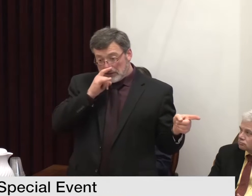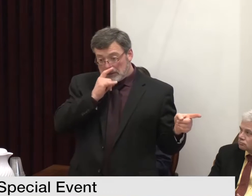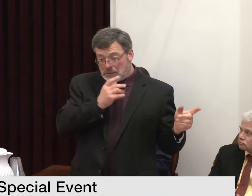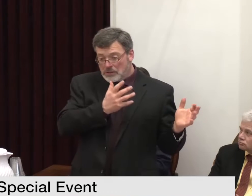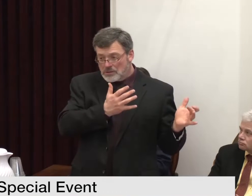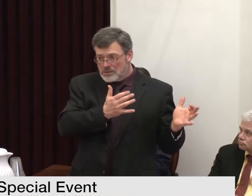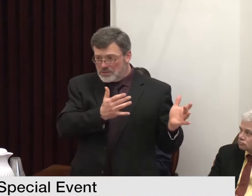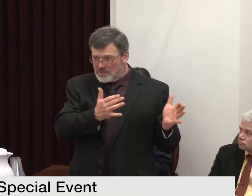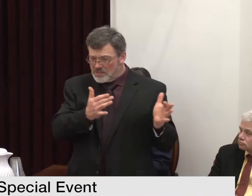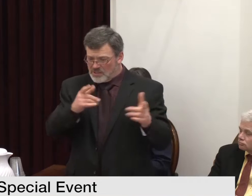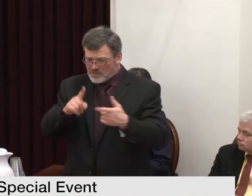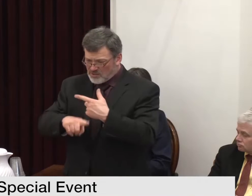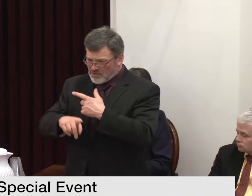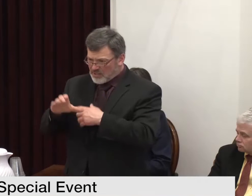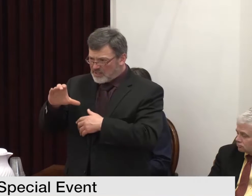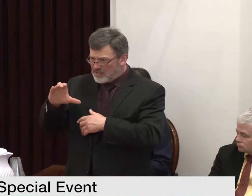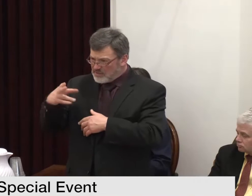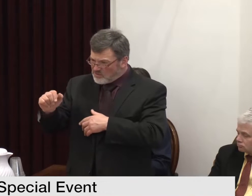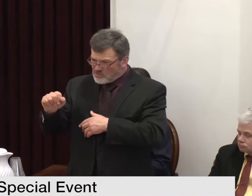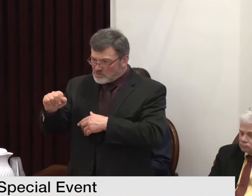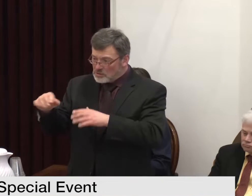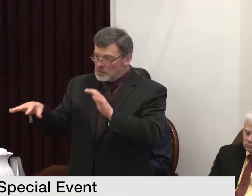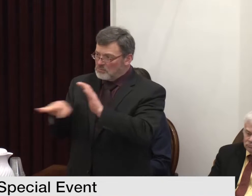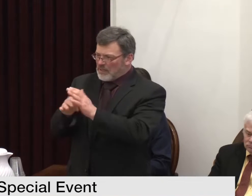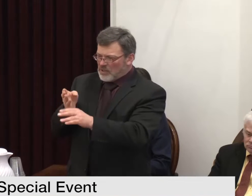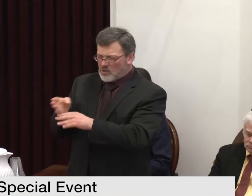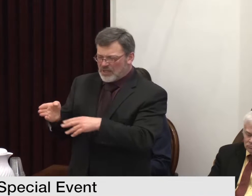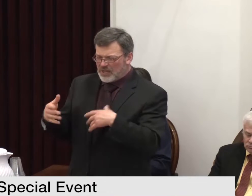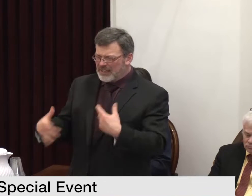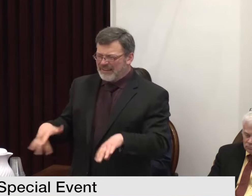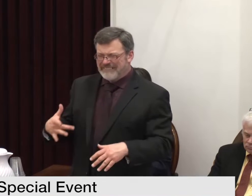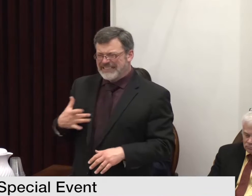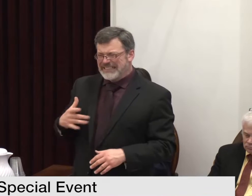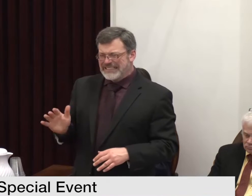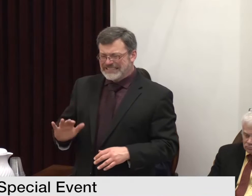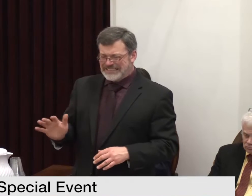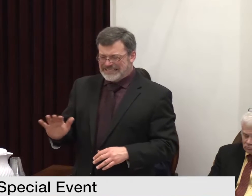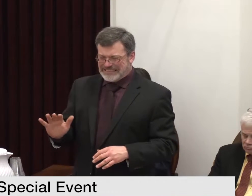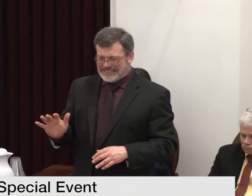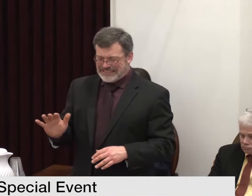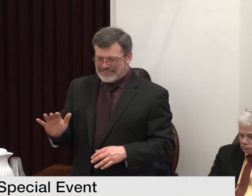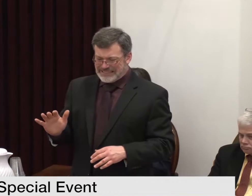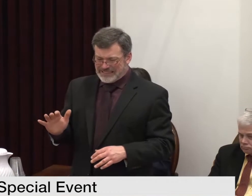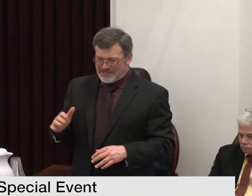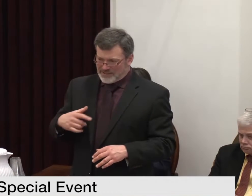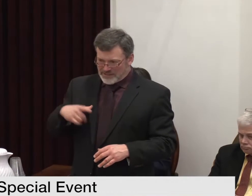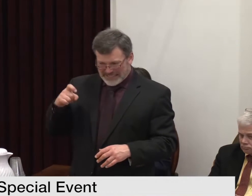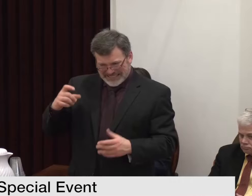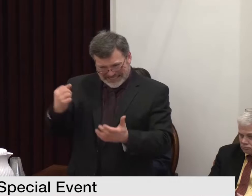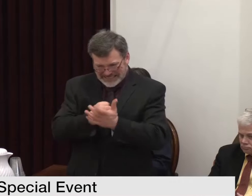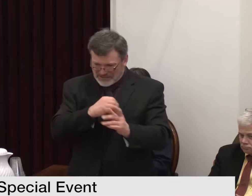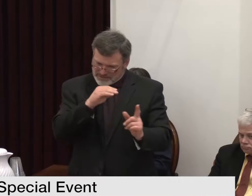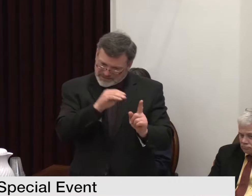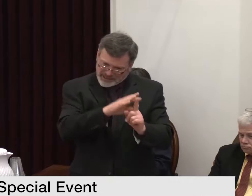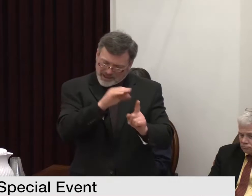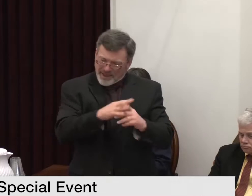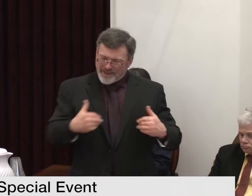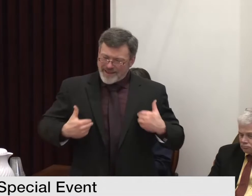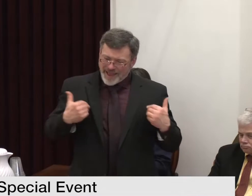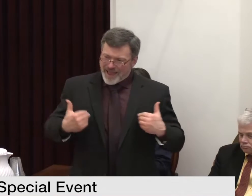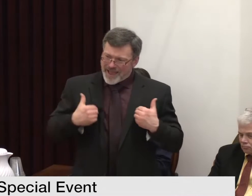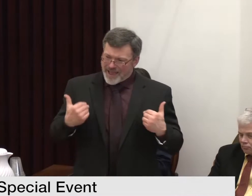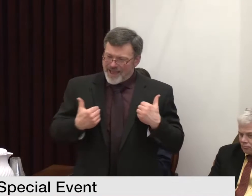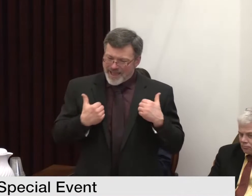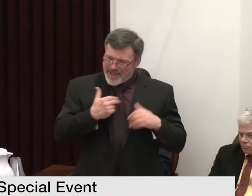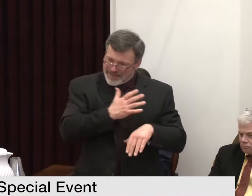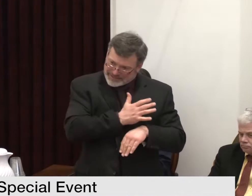before choosing one path or the other, without ever having been exposed to the possibility of a career in the